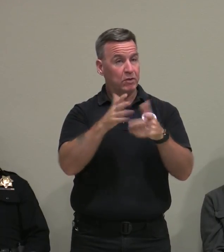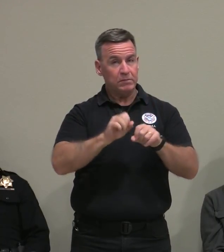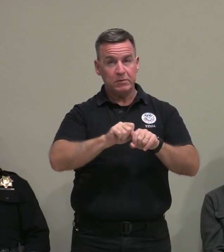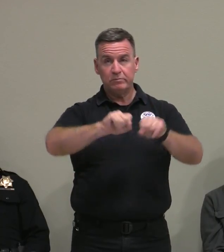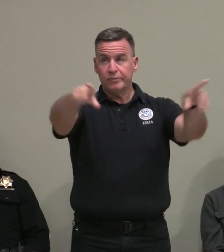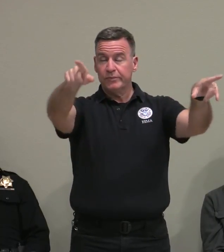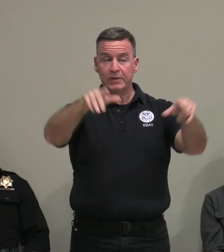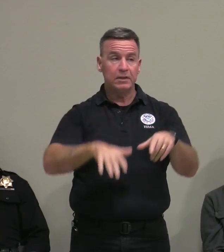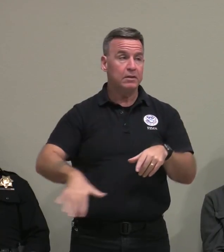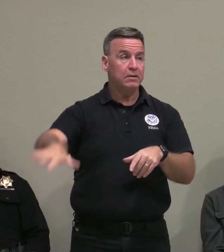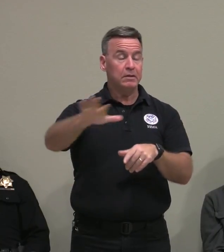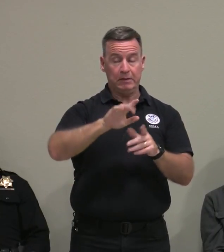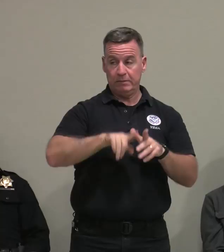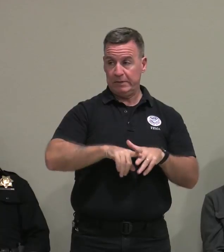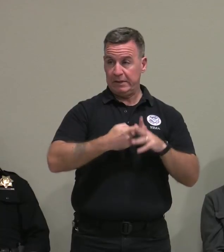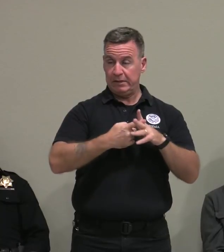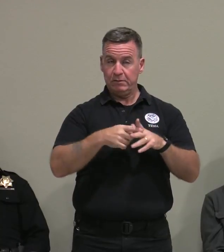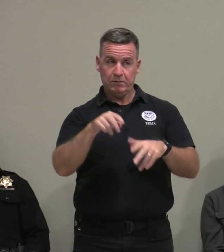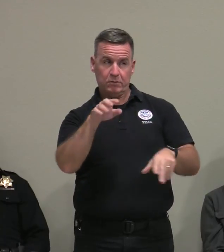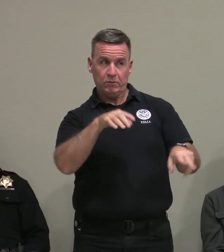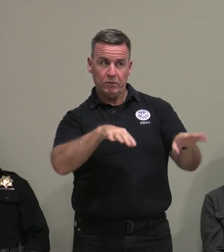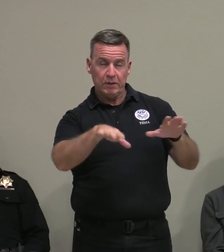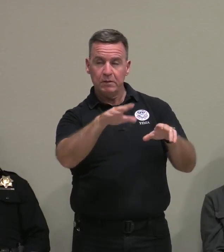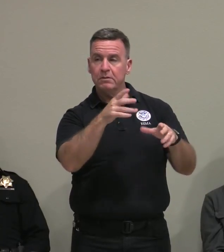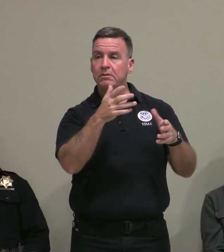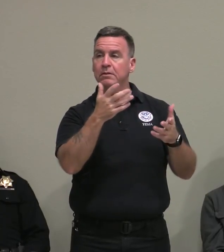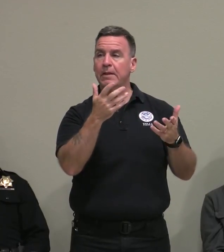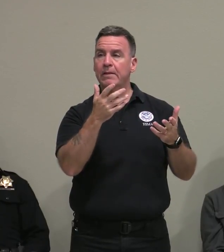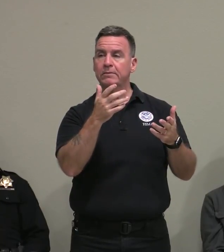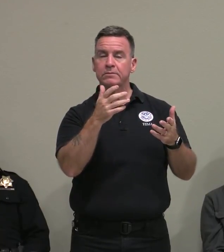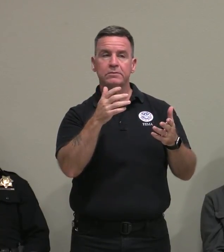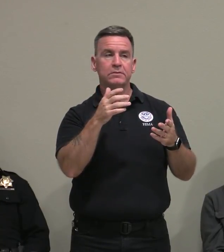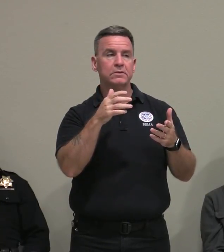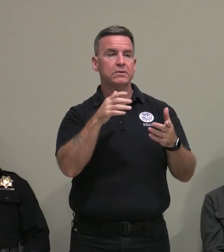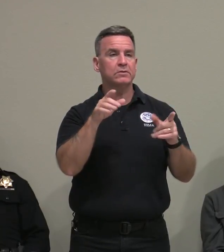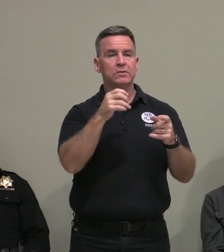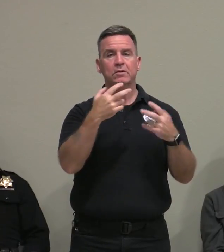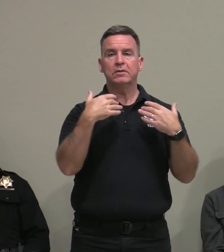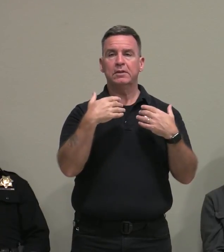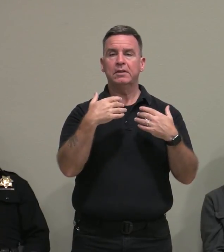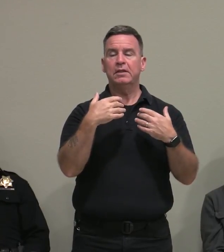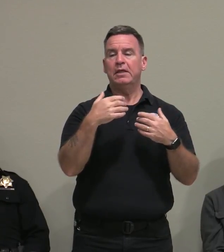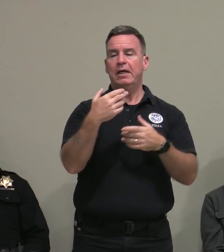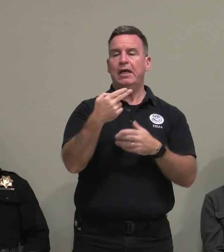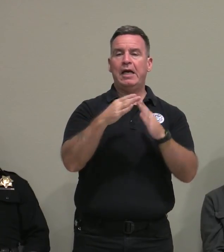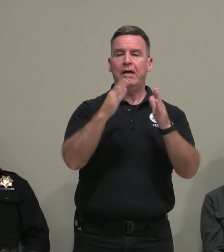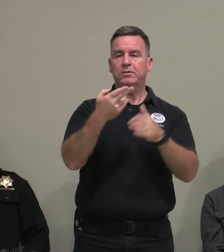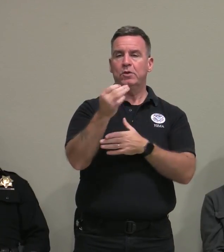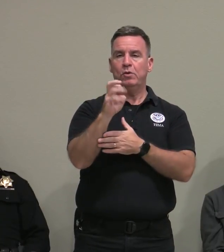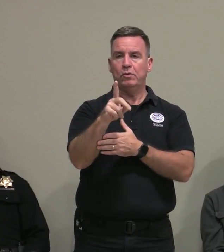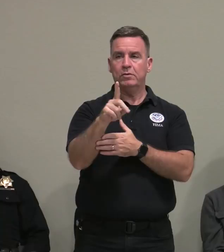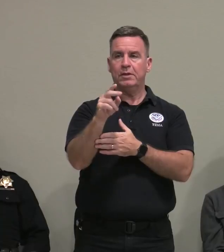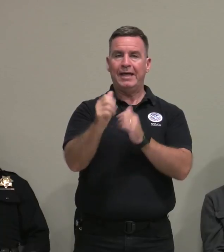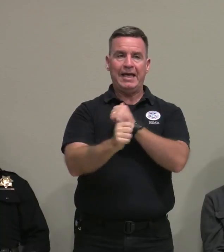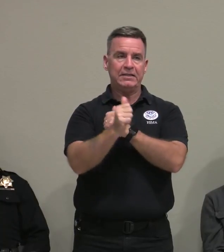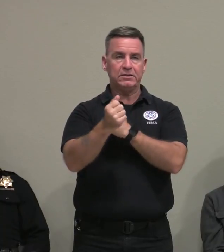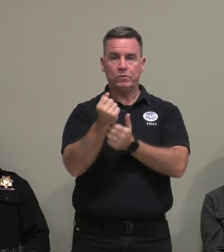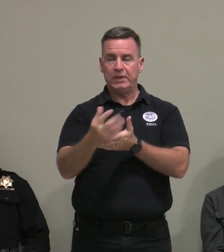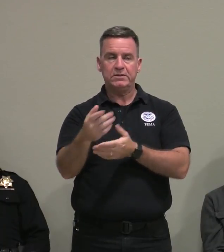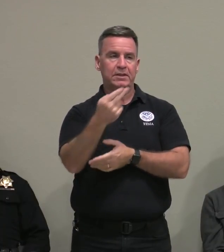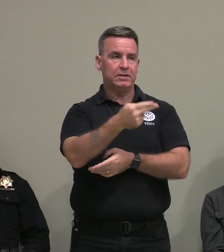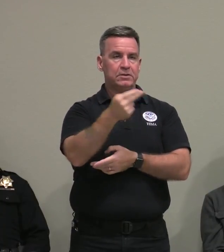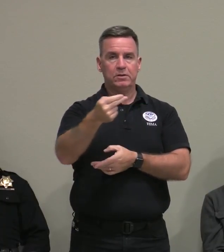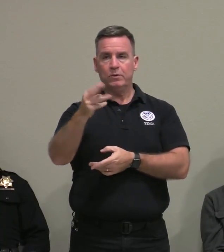initially to go in and address what we call the household hazardous waste. That's going to be your